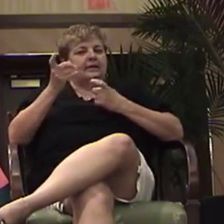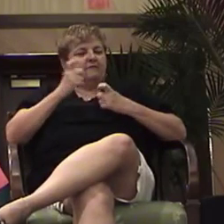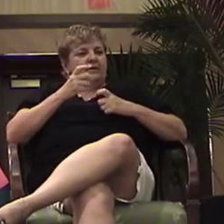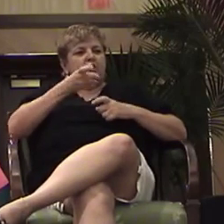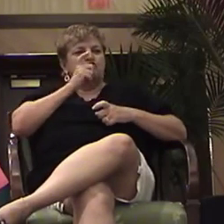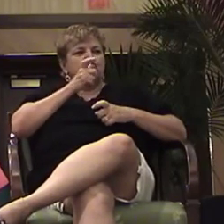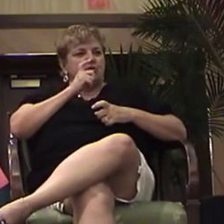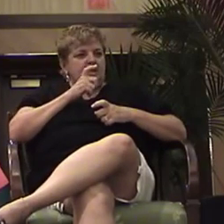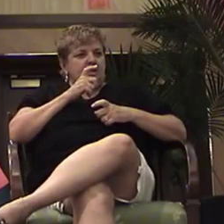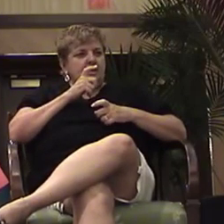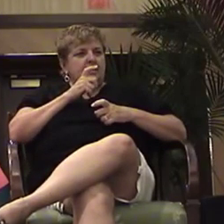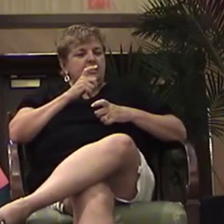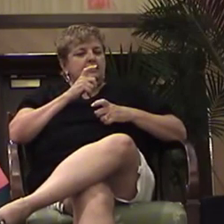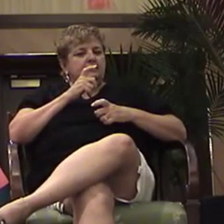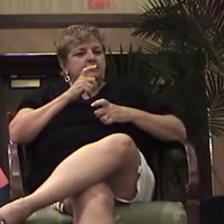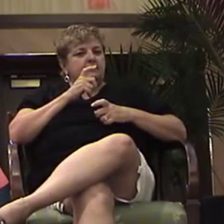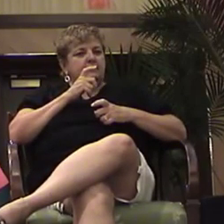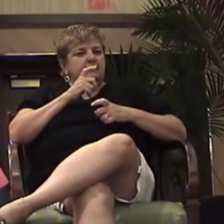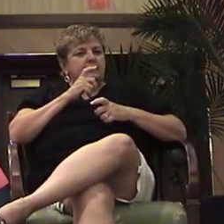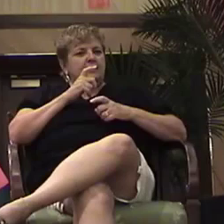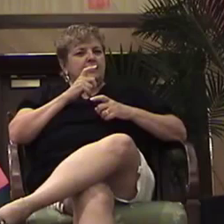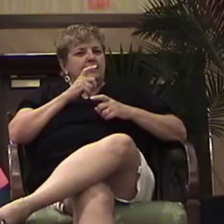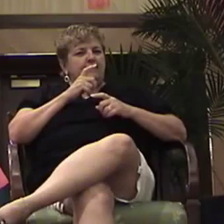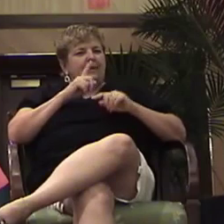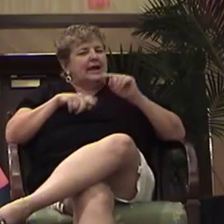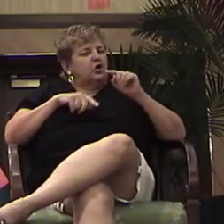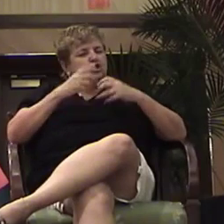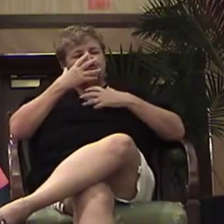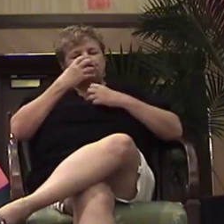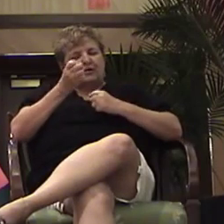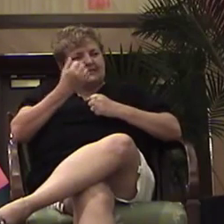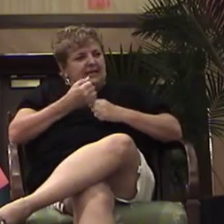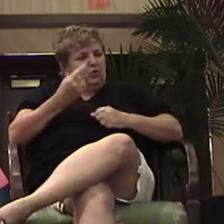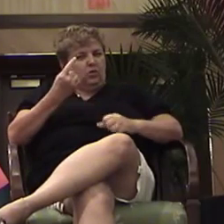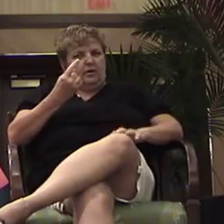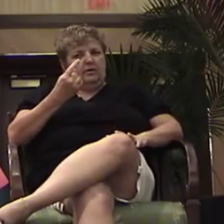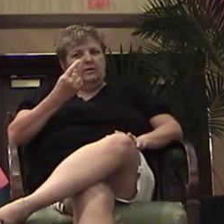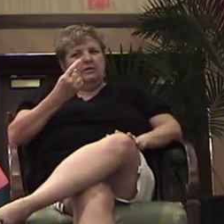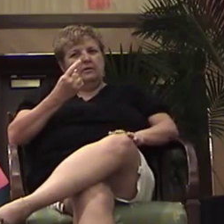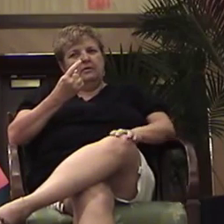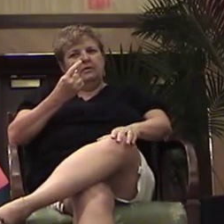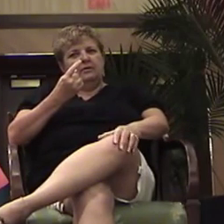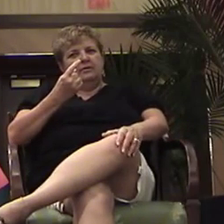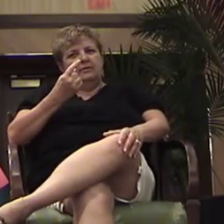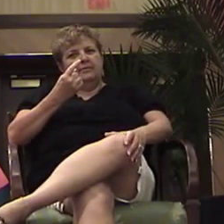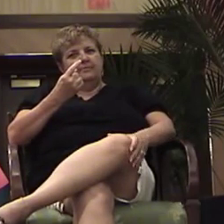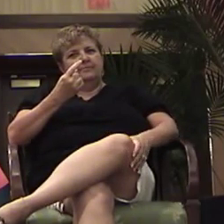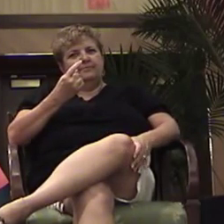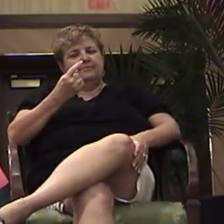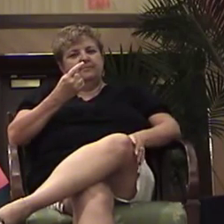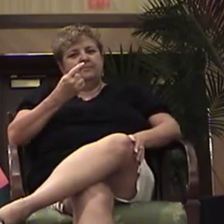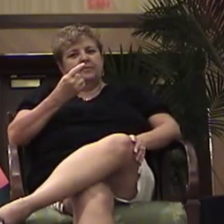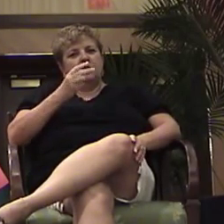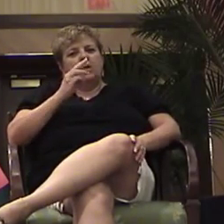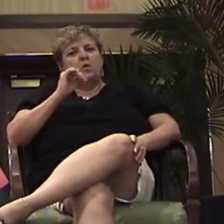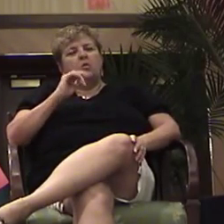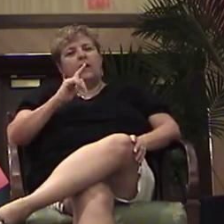I had given him the bottle. But I couldn't trust anybody that much. Well, I did get